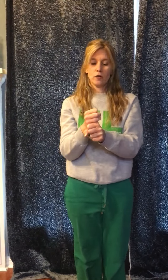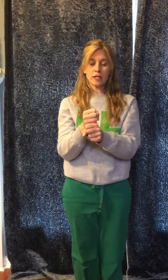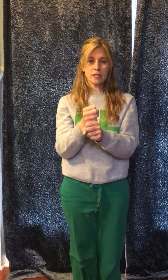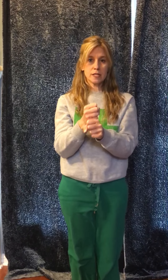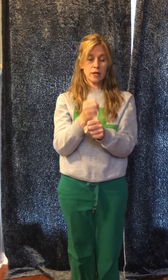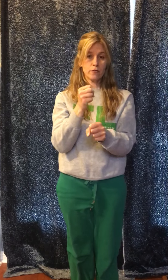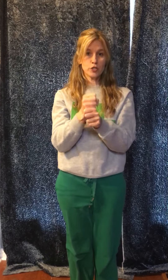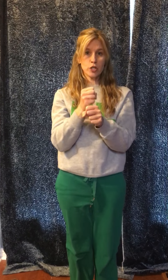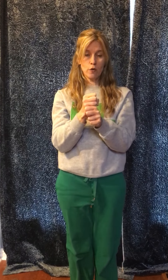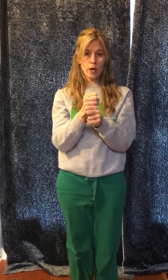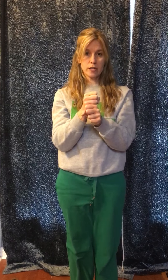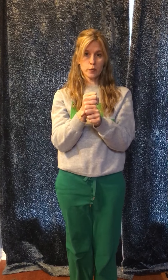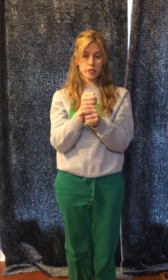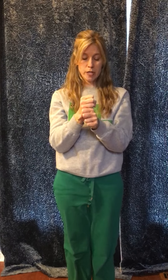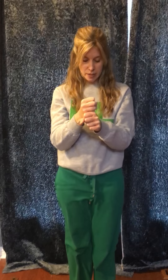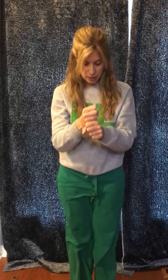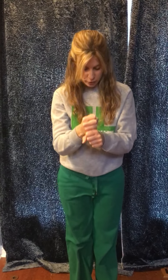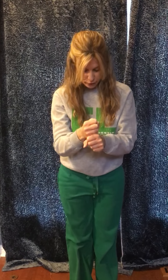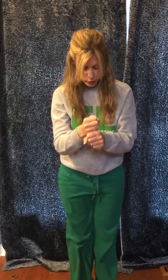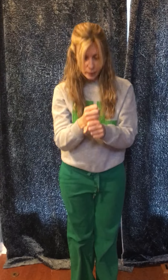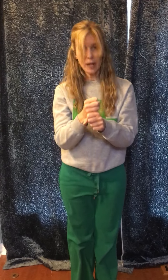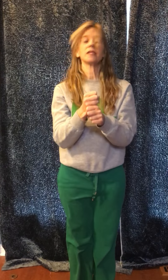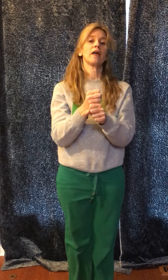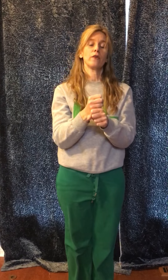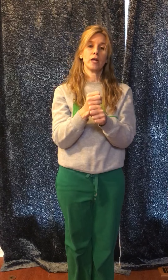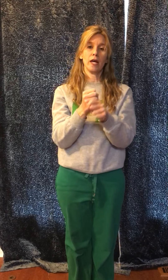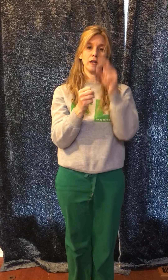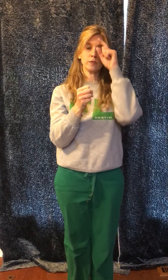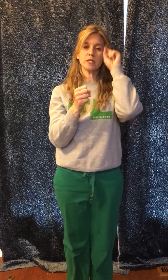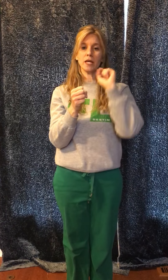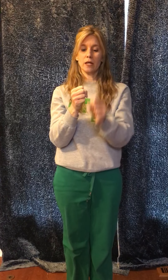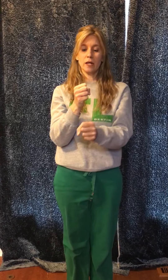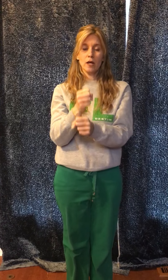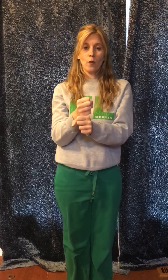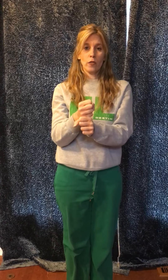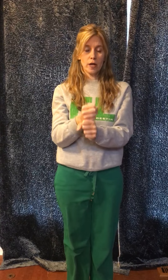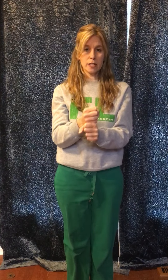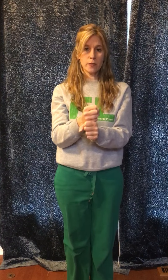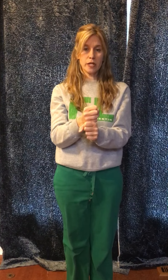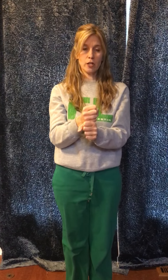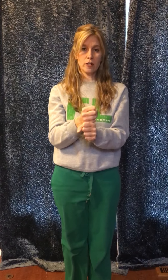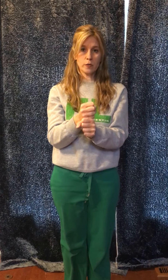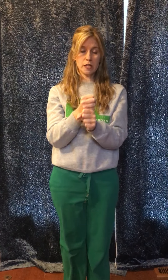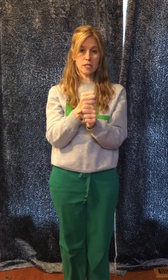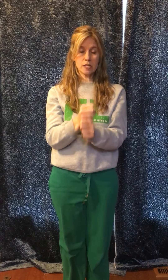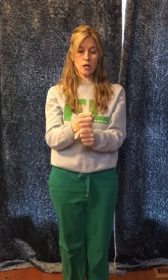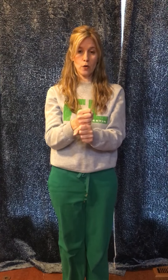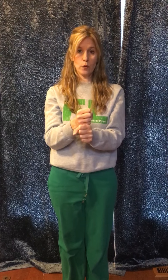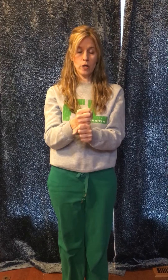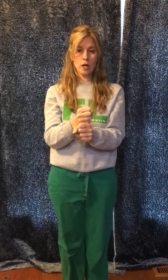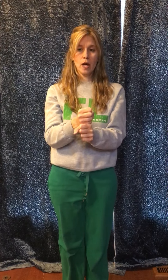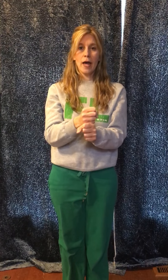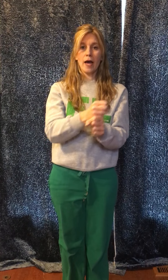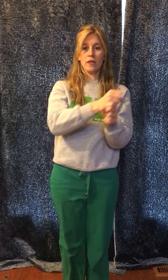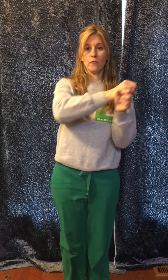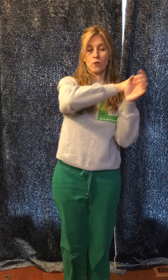that's the sign for stone as we're standing, and our feet are back together again as we stand with our hands right here as we did stone. And then for